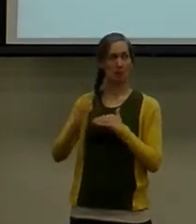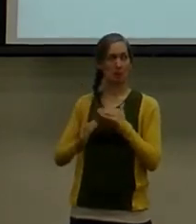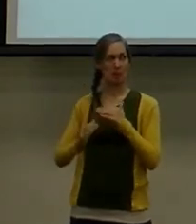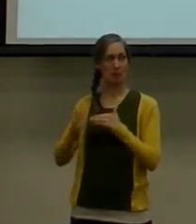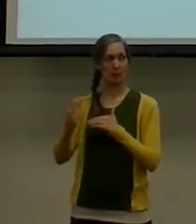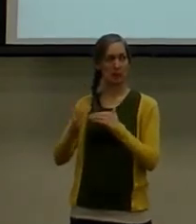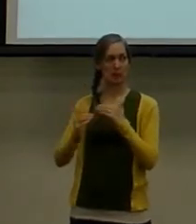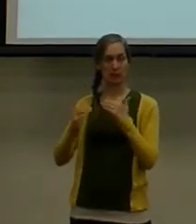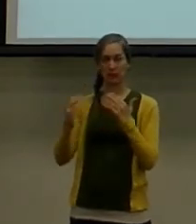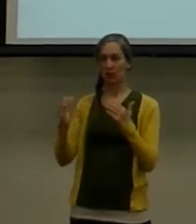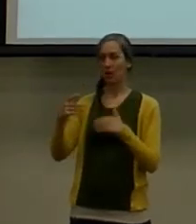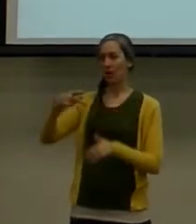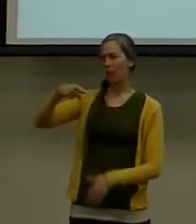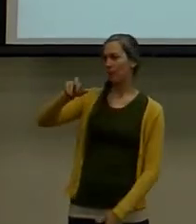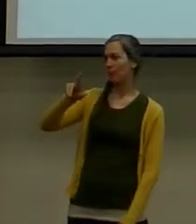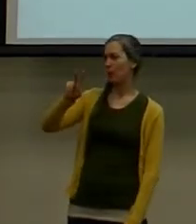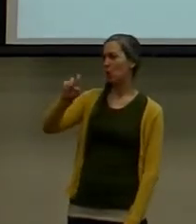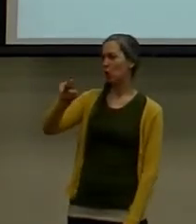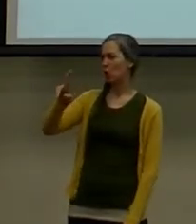Parker came in